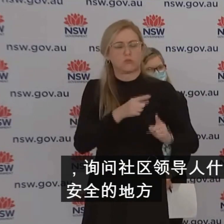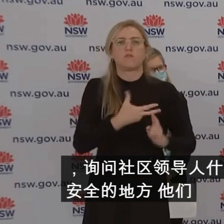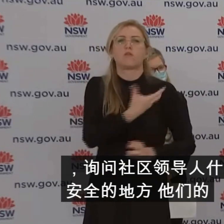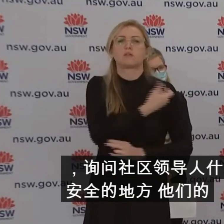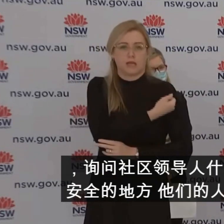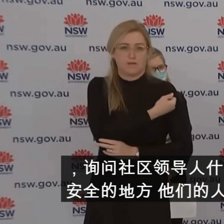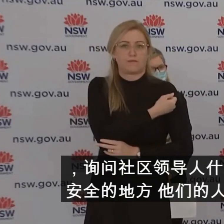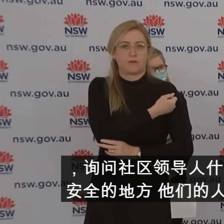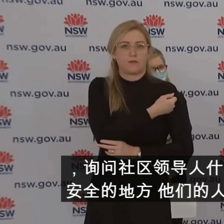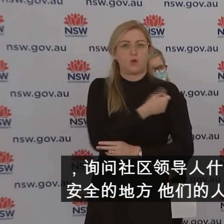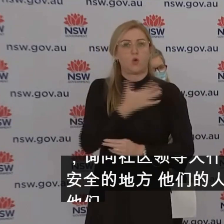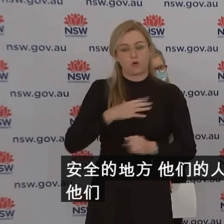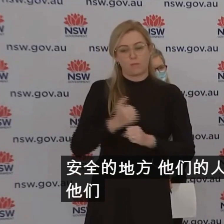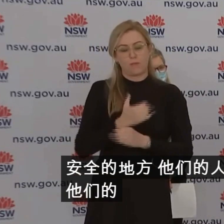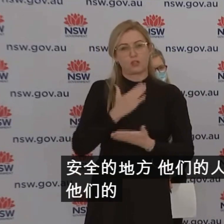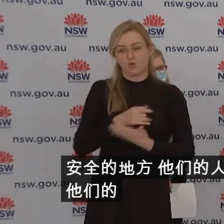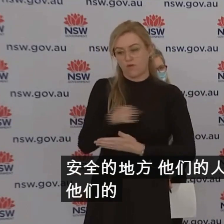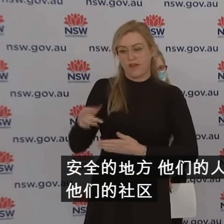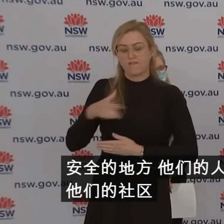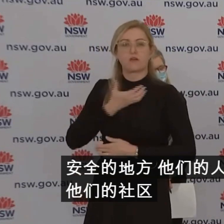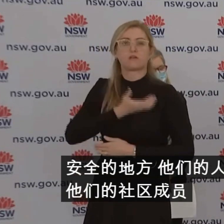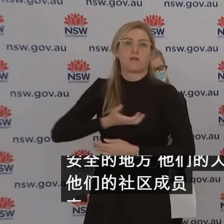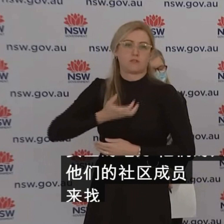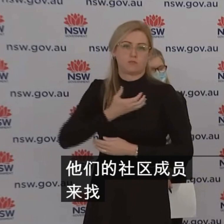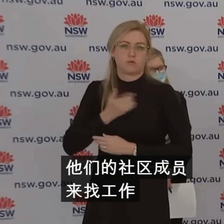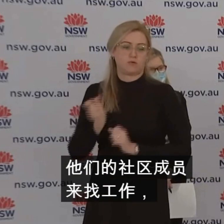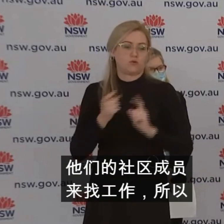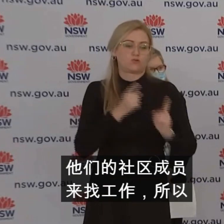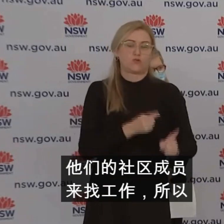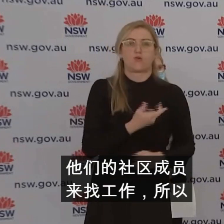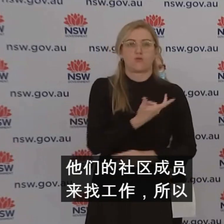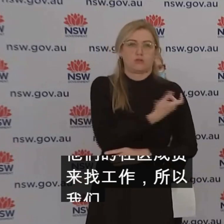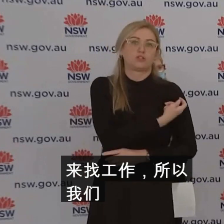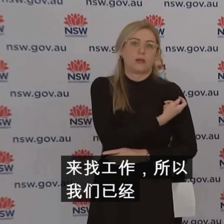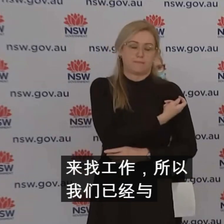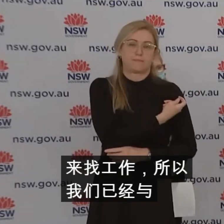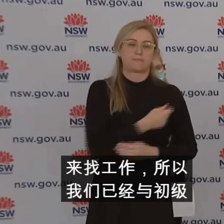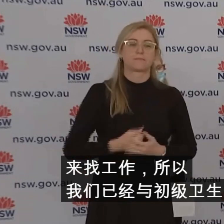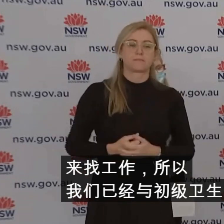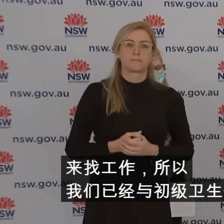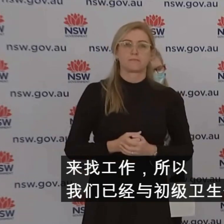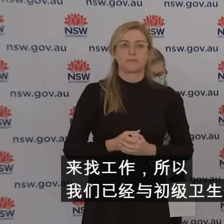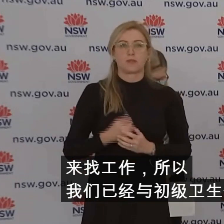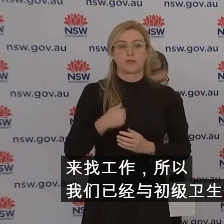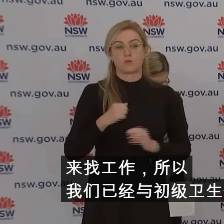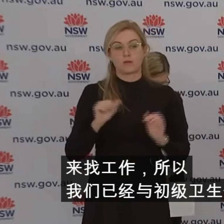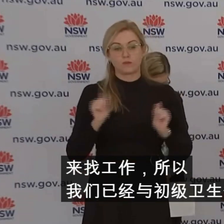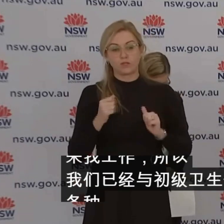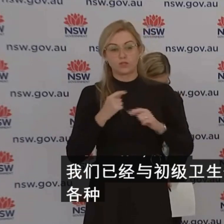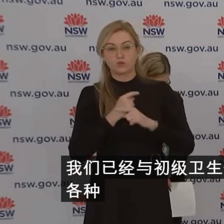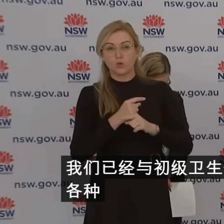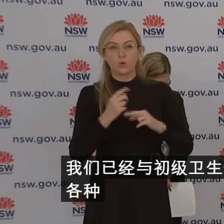safe place for their people to come to, their community members to come to get the jab. So we've spoken to primary health carers,